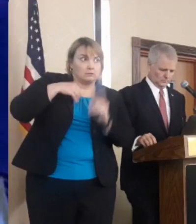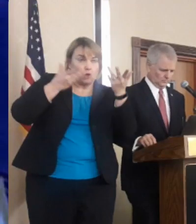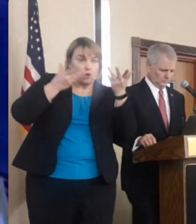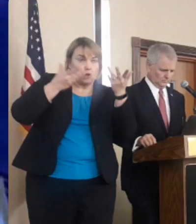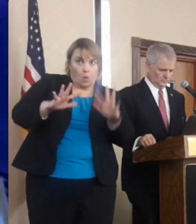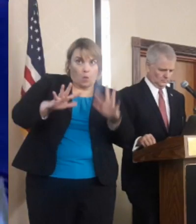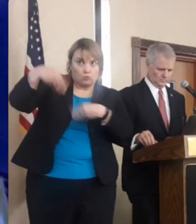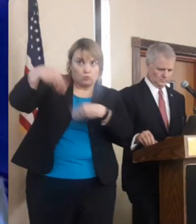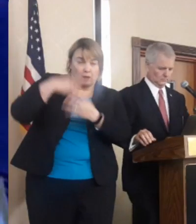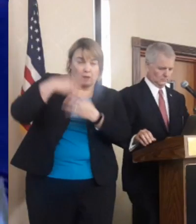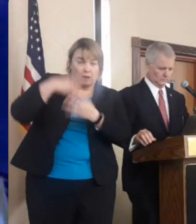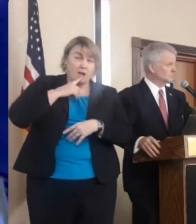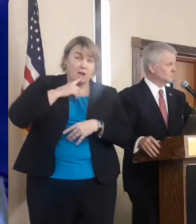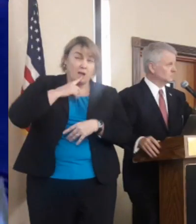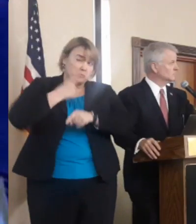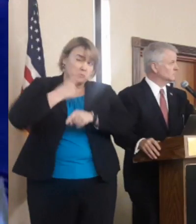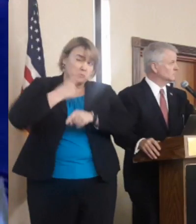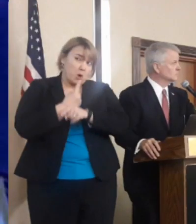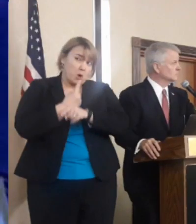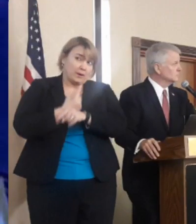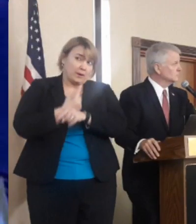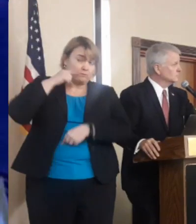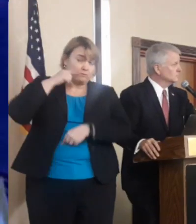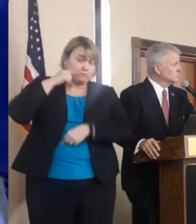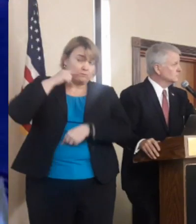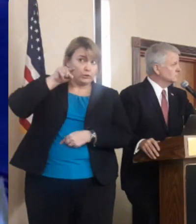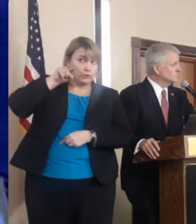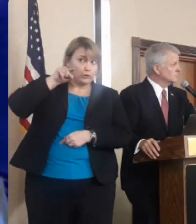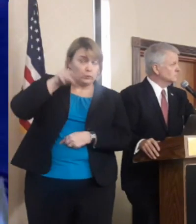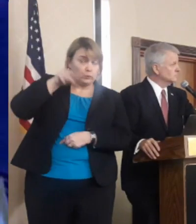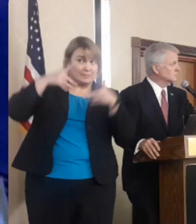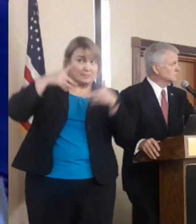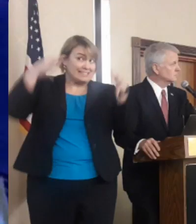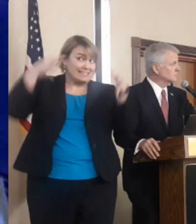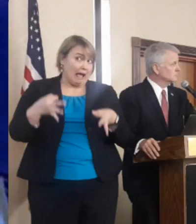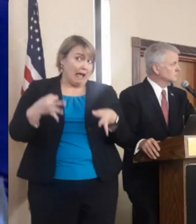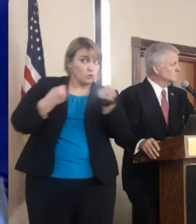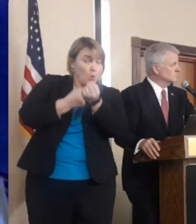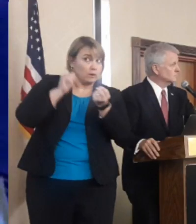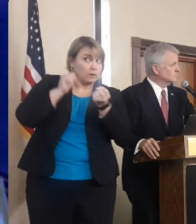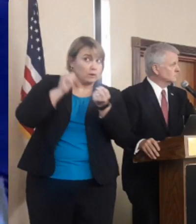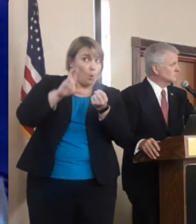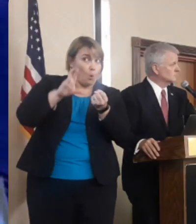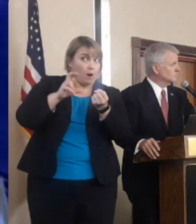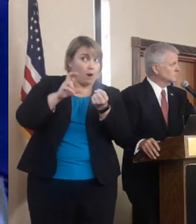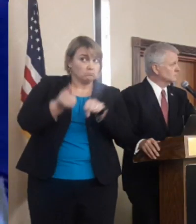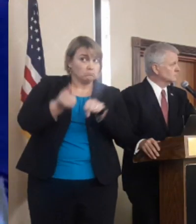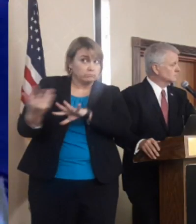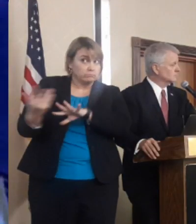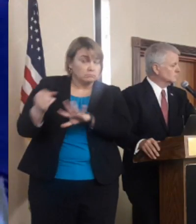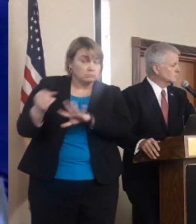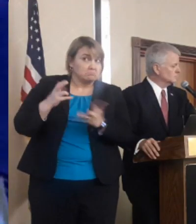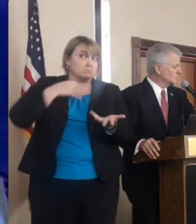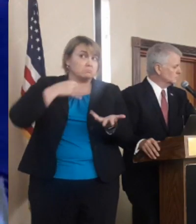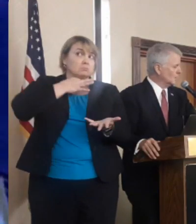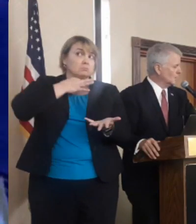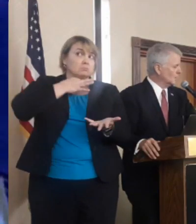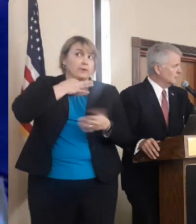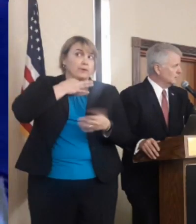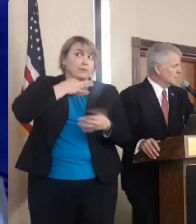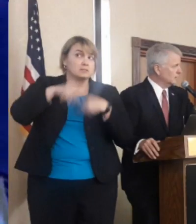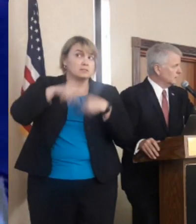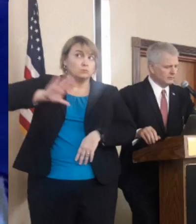rule sustain, overrule? I just trying to get clarification of your rule that you just made.